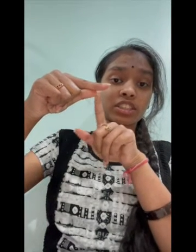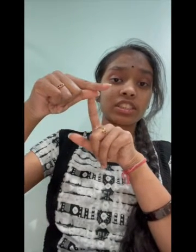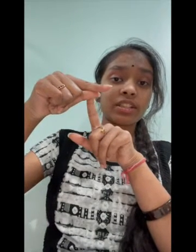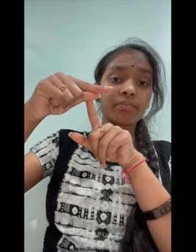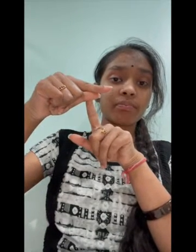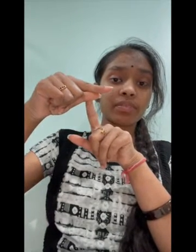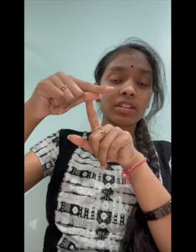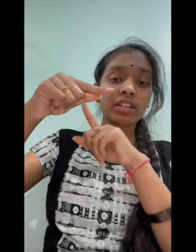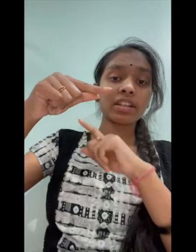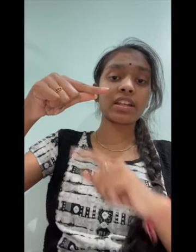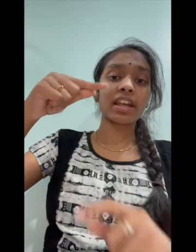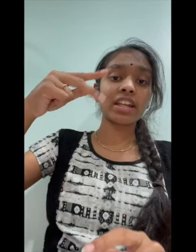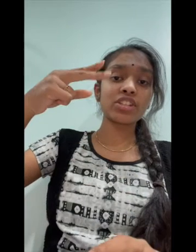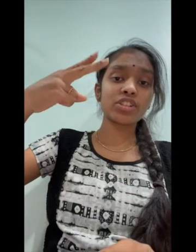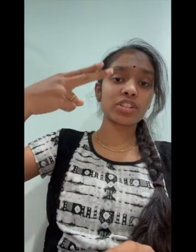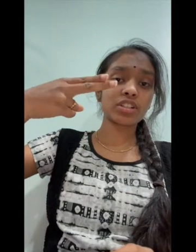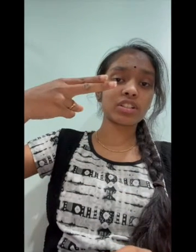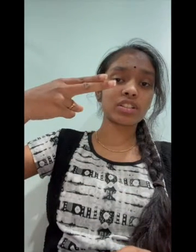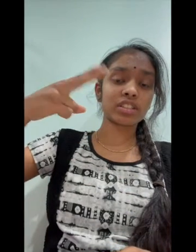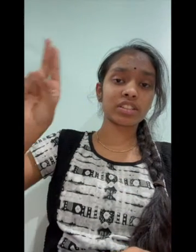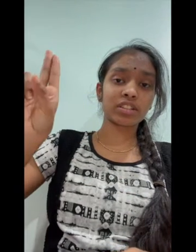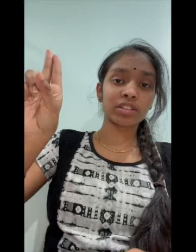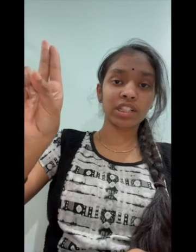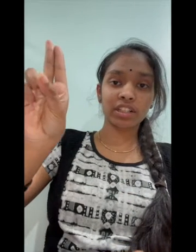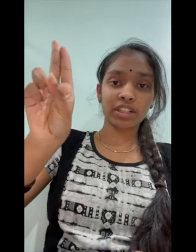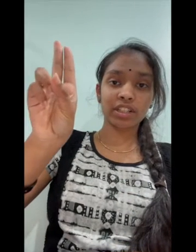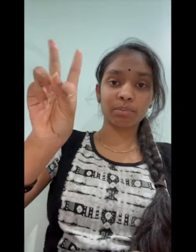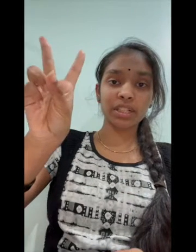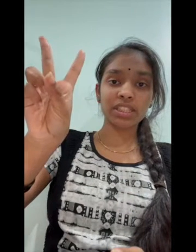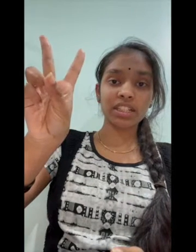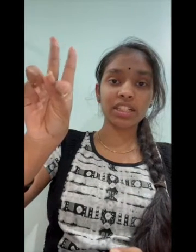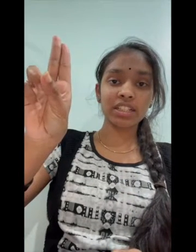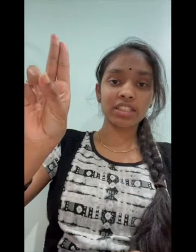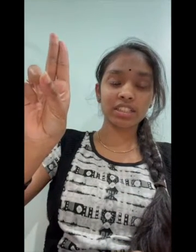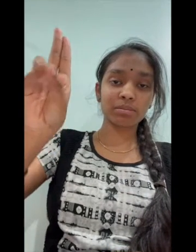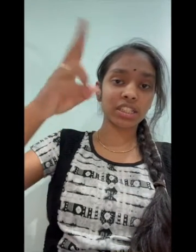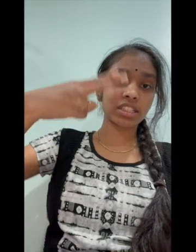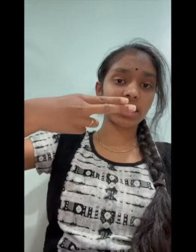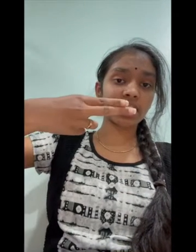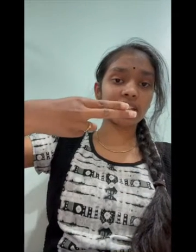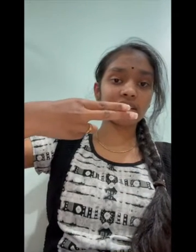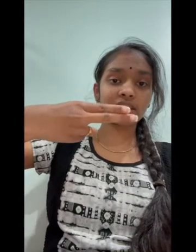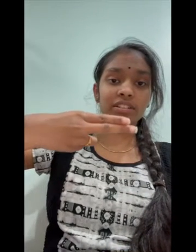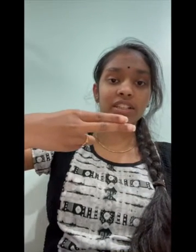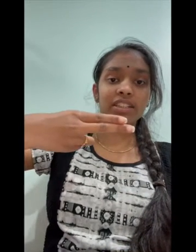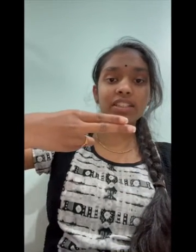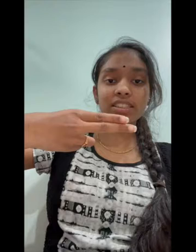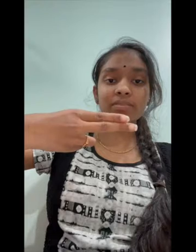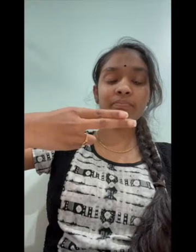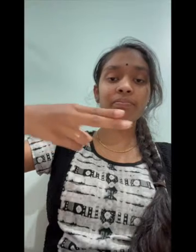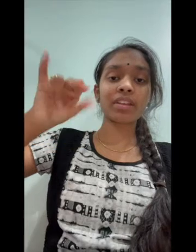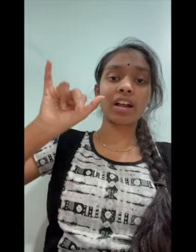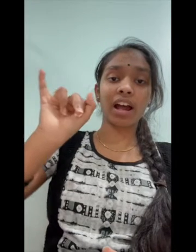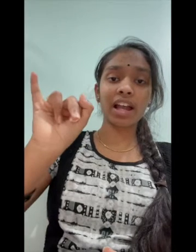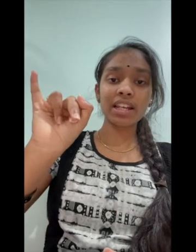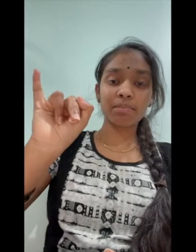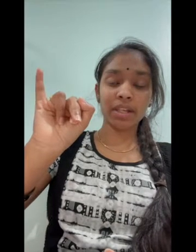it. H, so you know how you do the peace sign? Just put them together and do it like this. I, pinky